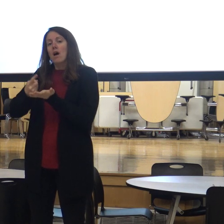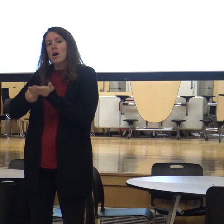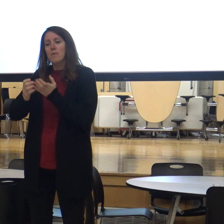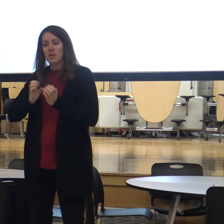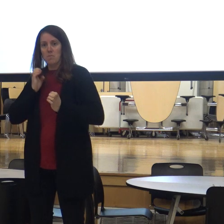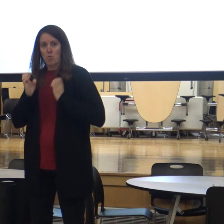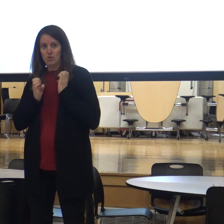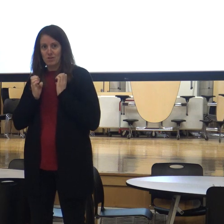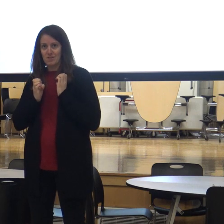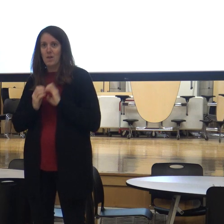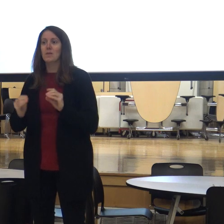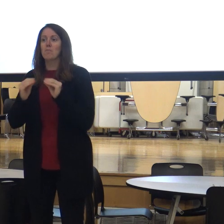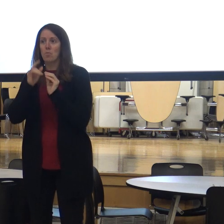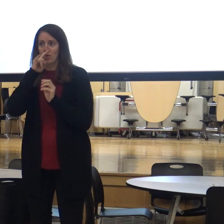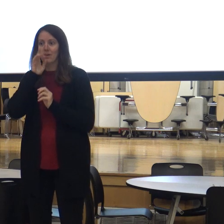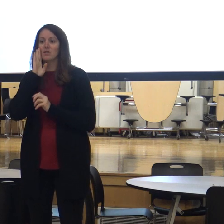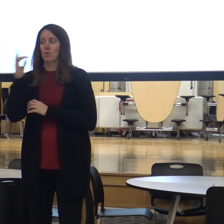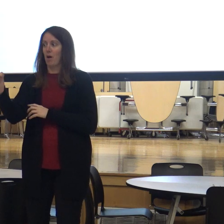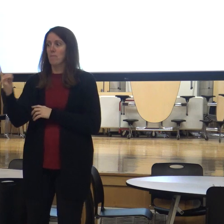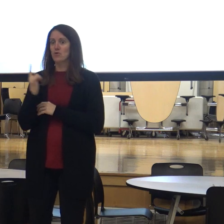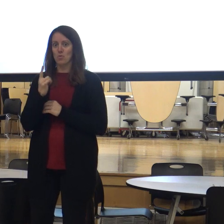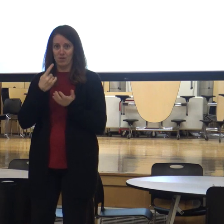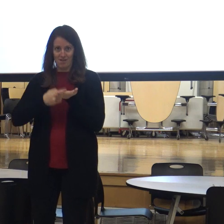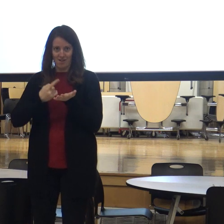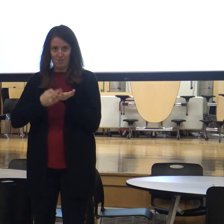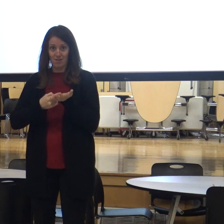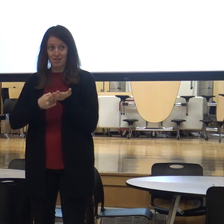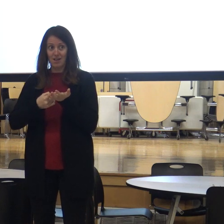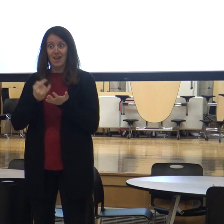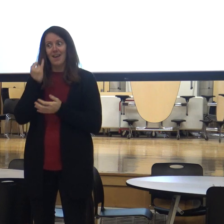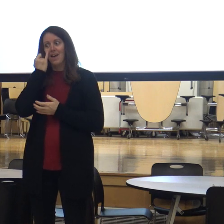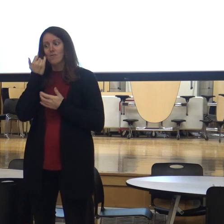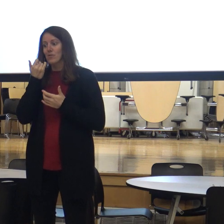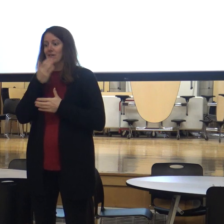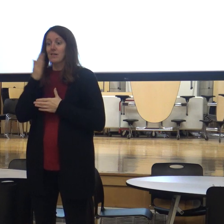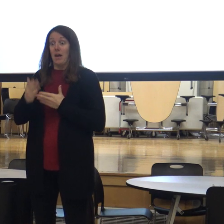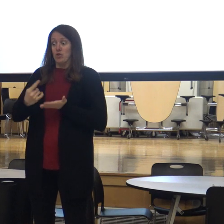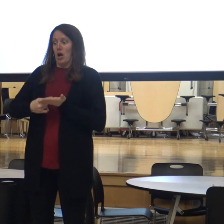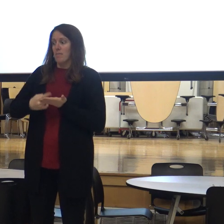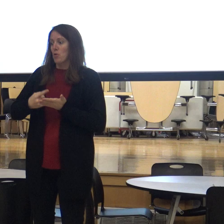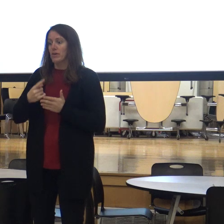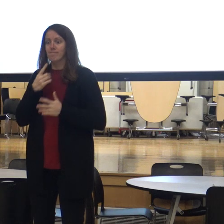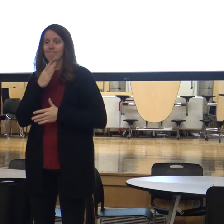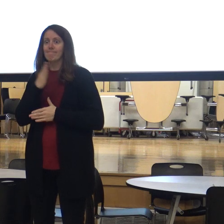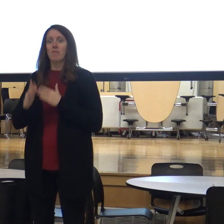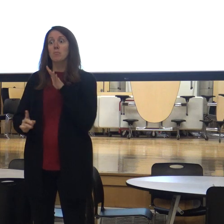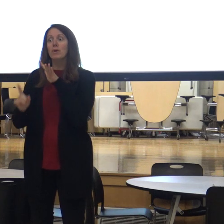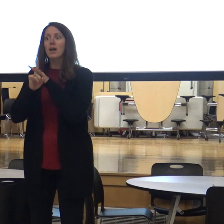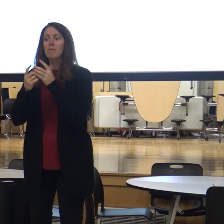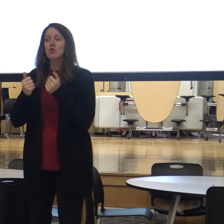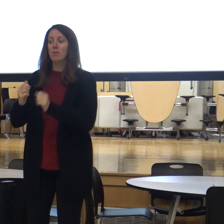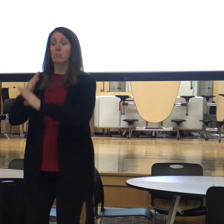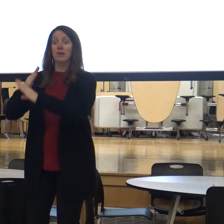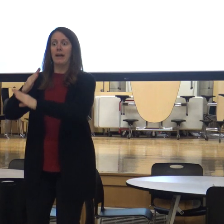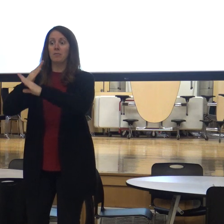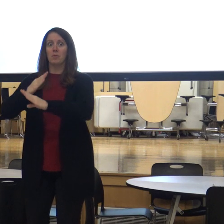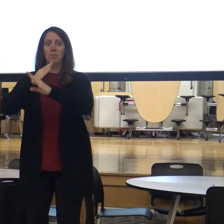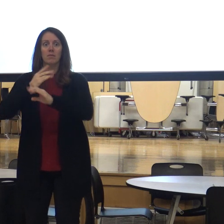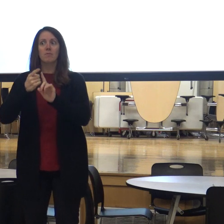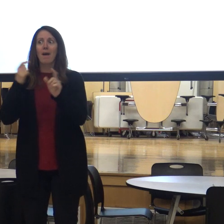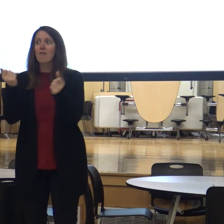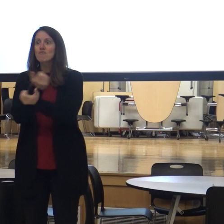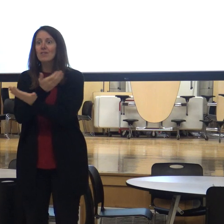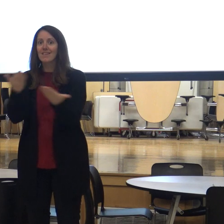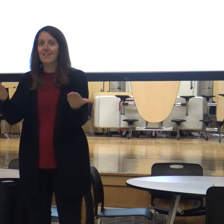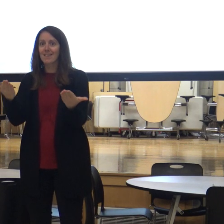the more they're gonna talk to you. If we never bring it up, if we try to protect them from everything in the world, they're gonna see all of